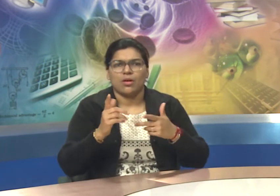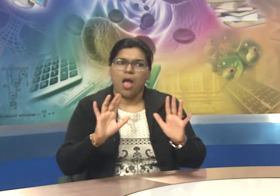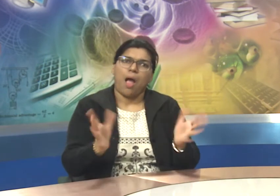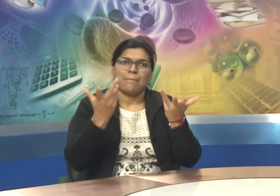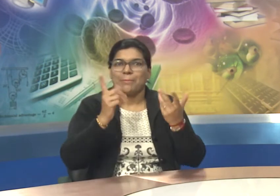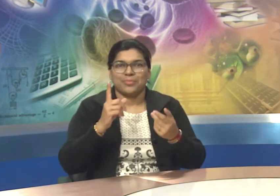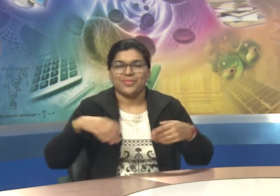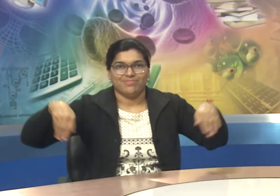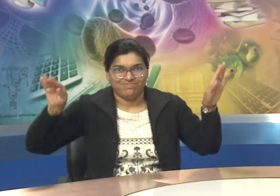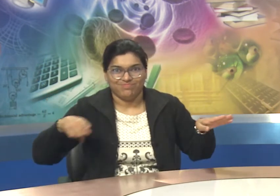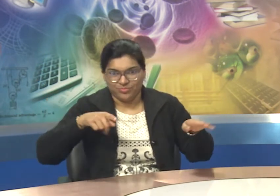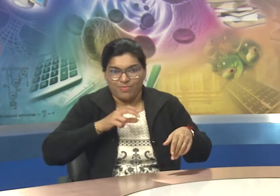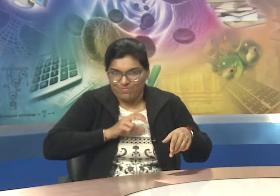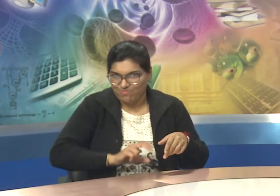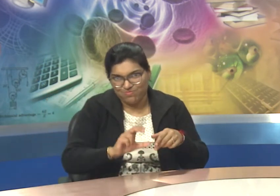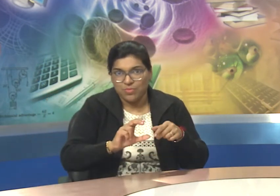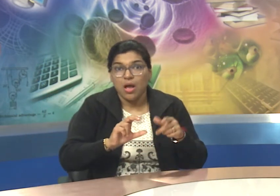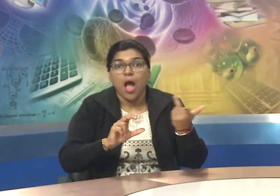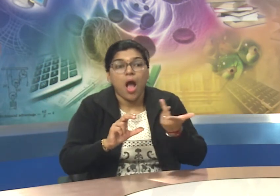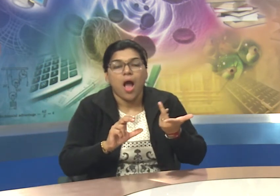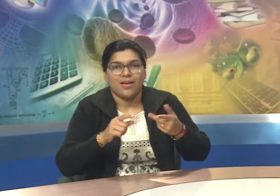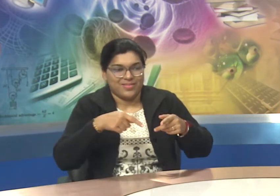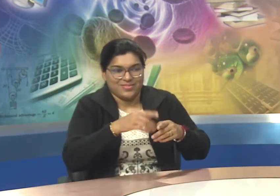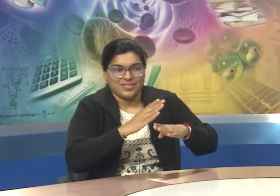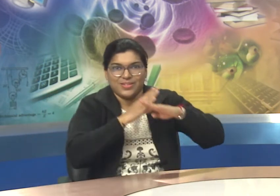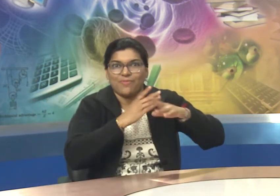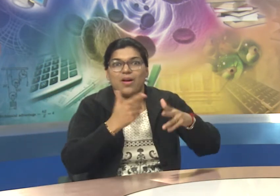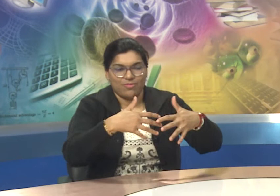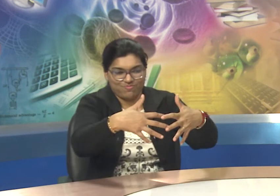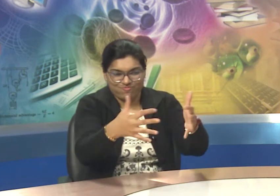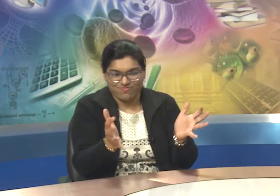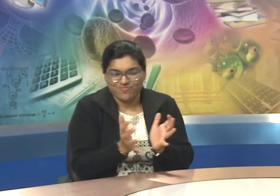bear, live young, and suckle them,